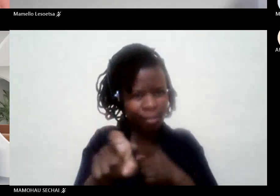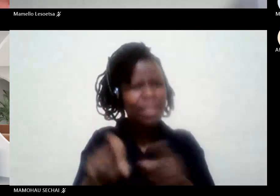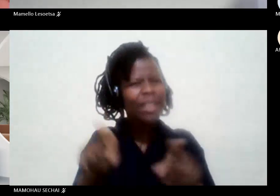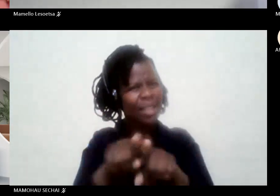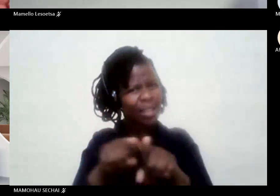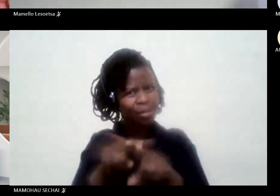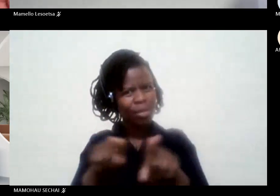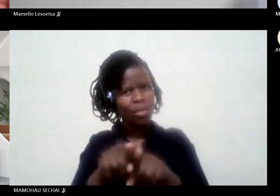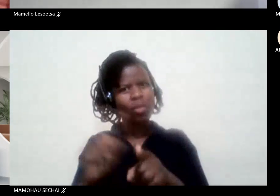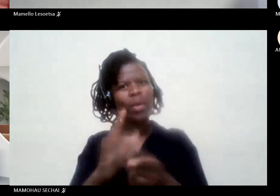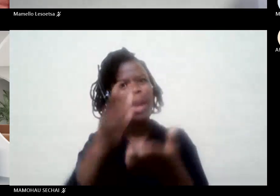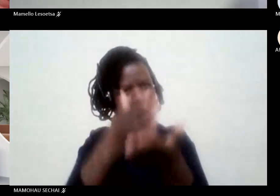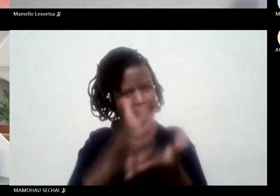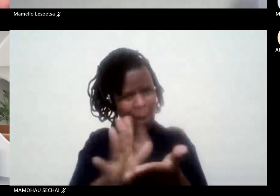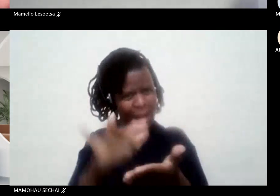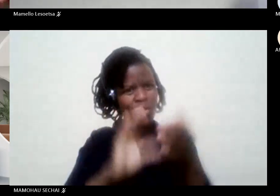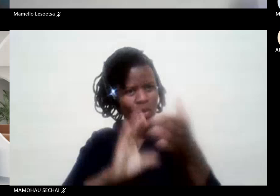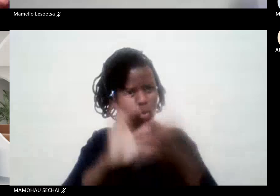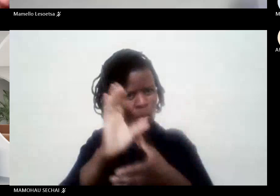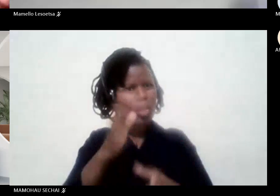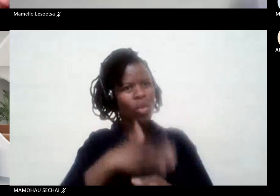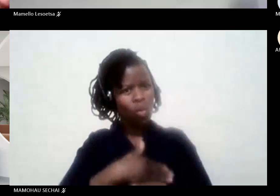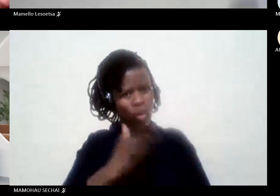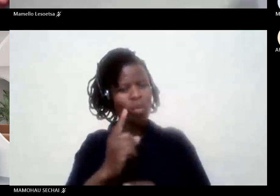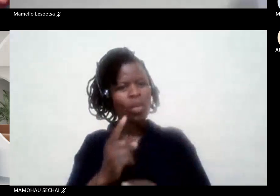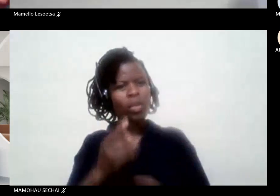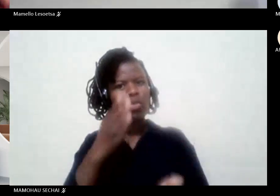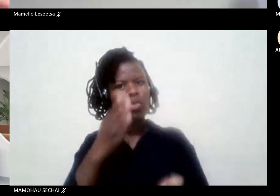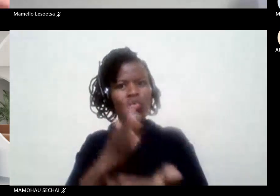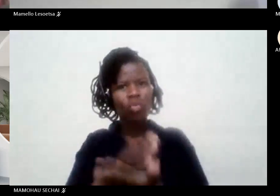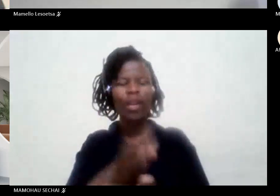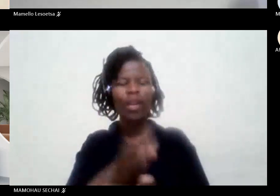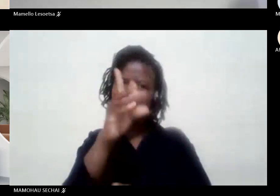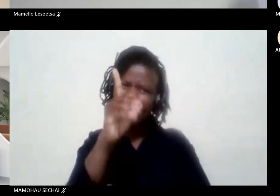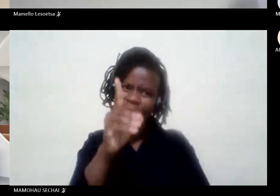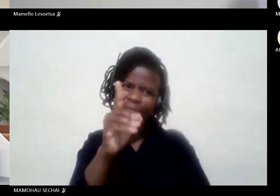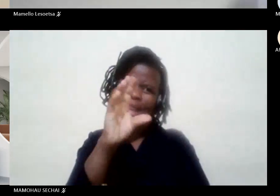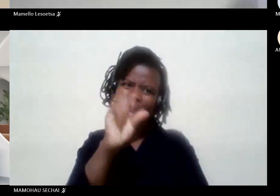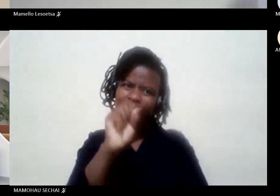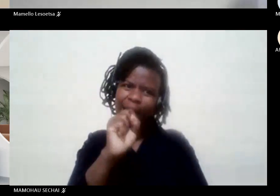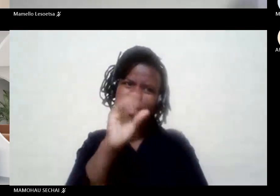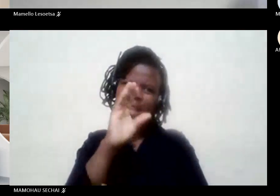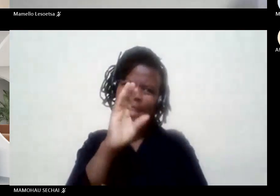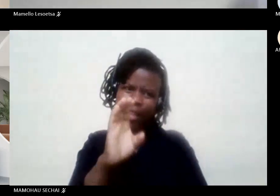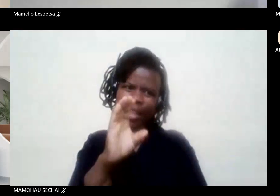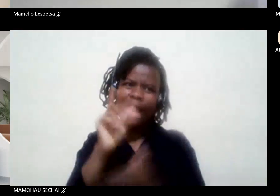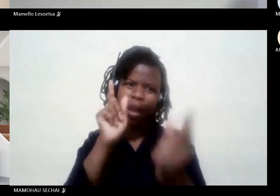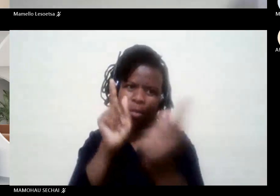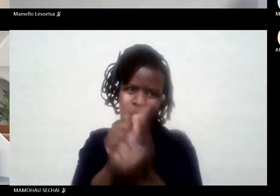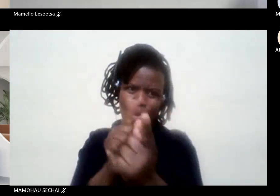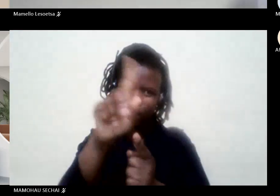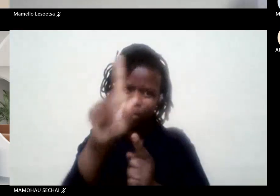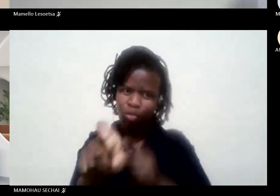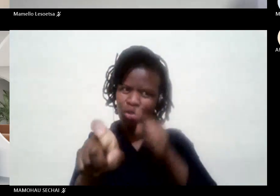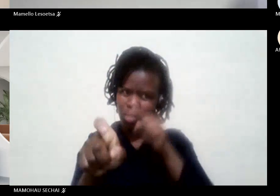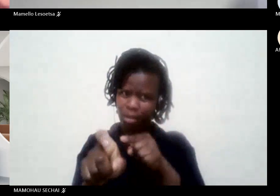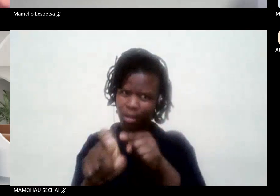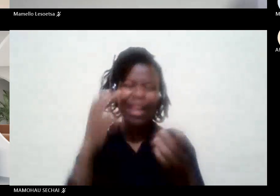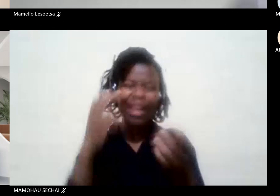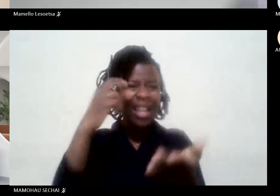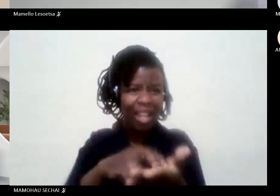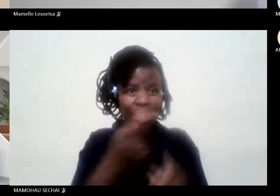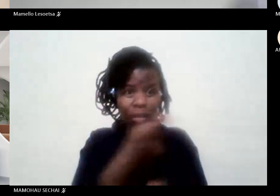of what this course is trying to get you to do is what is a DSC approach to those questions. So it requires you